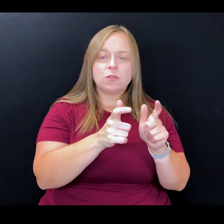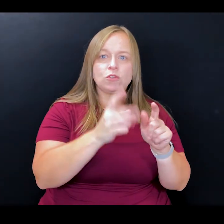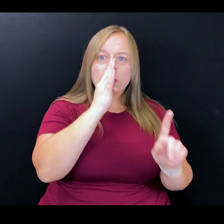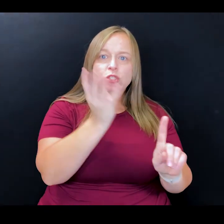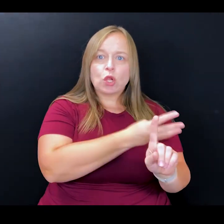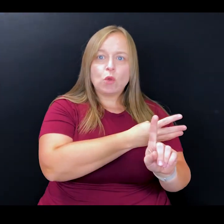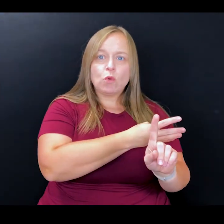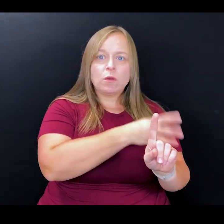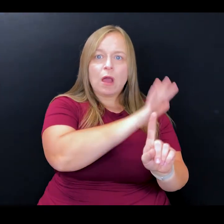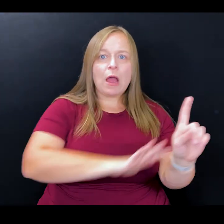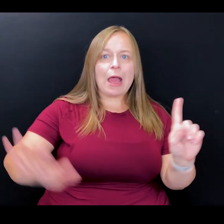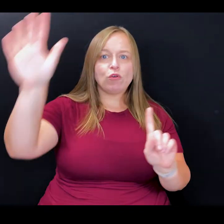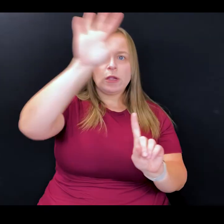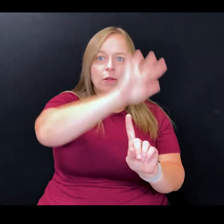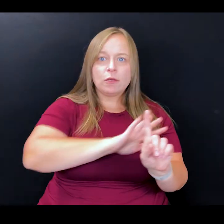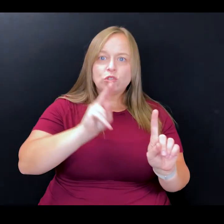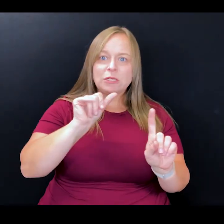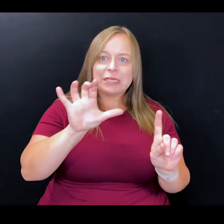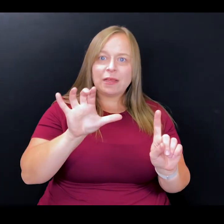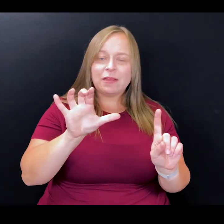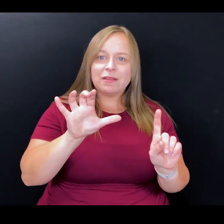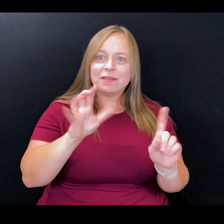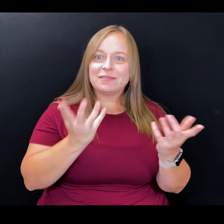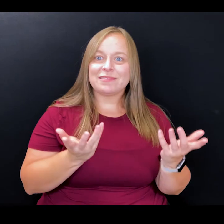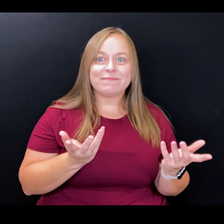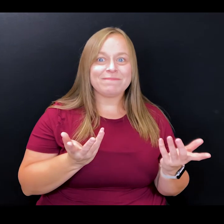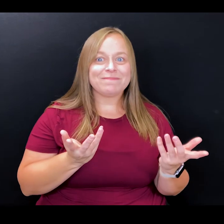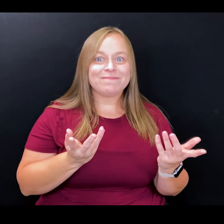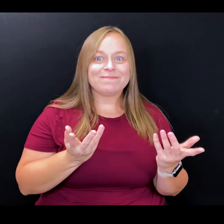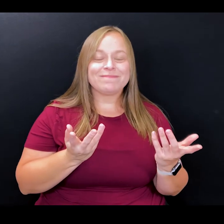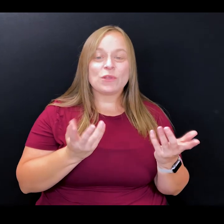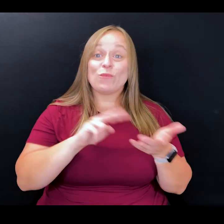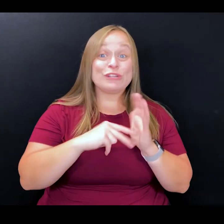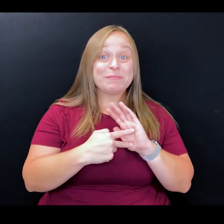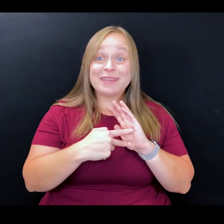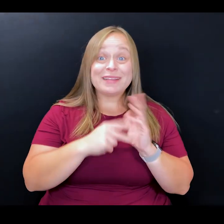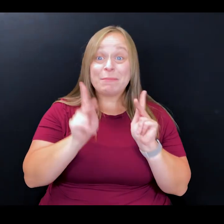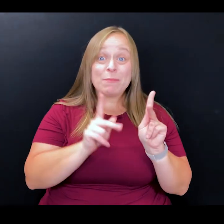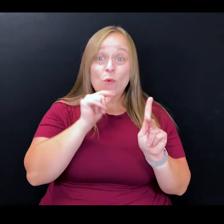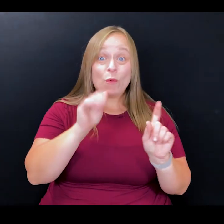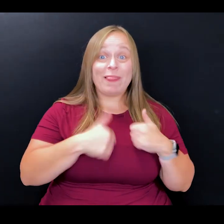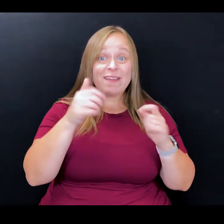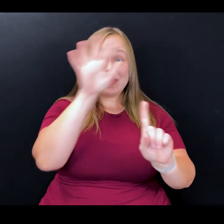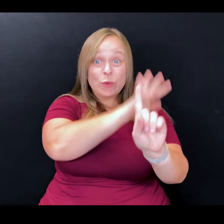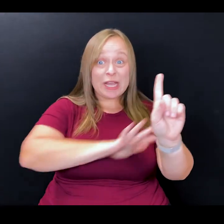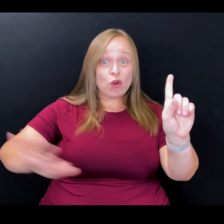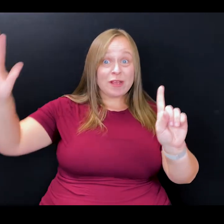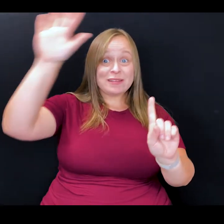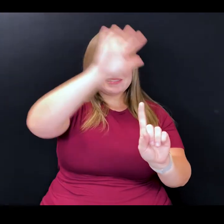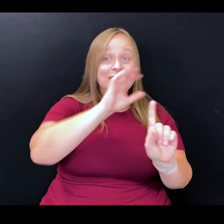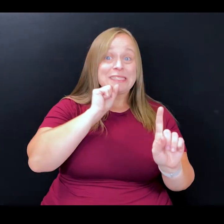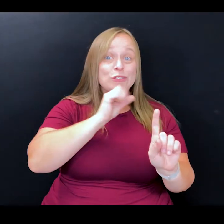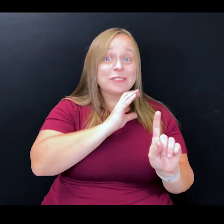to exclude a lot of the outer areas and the outer boroughs, which means that people who live in those areas,